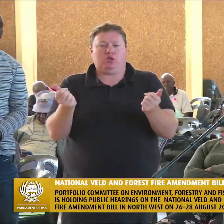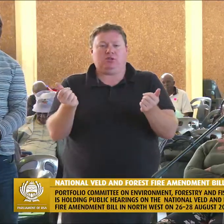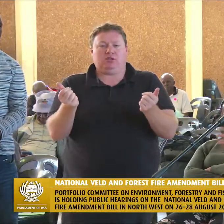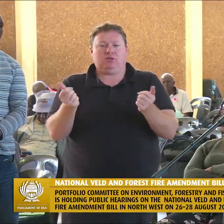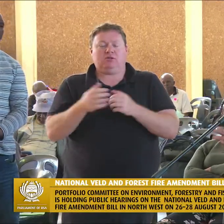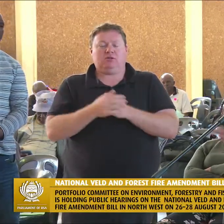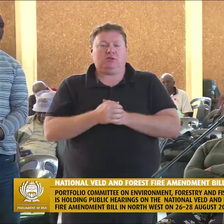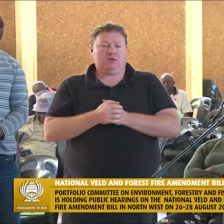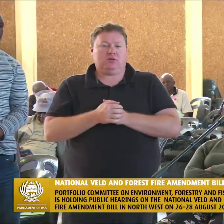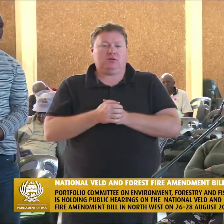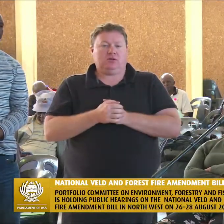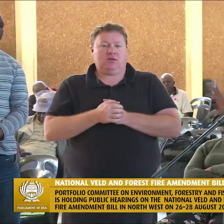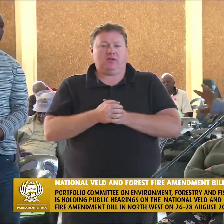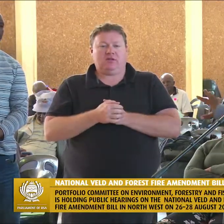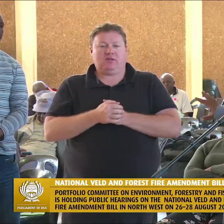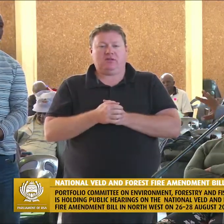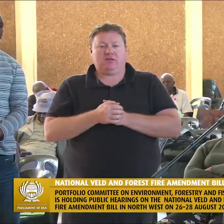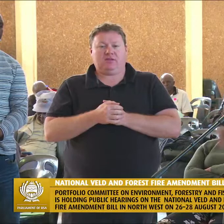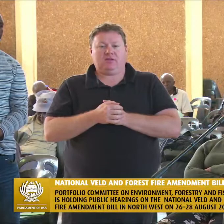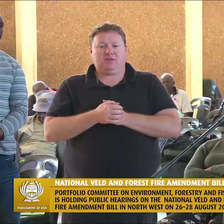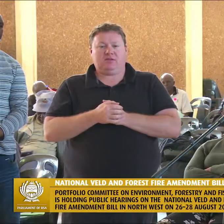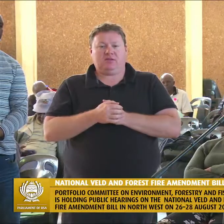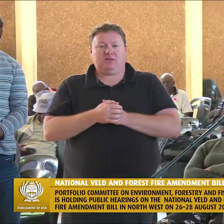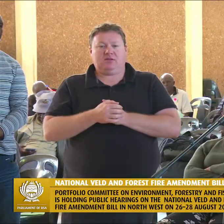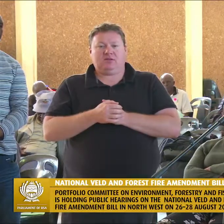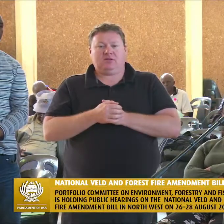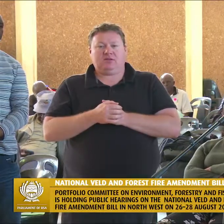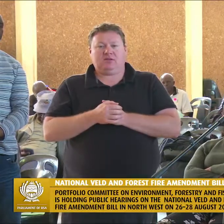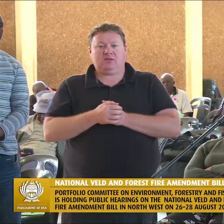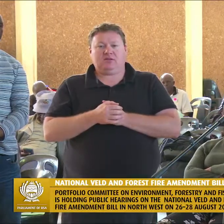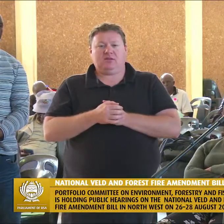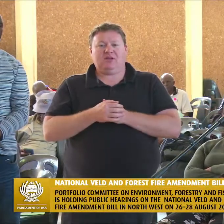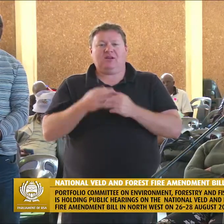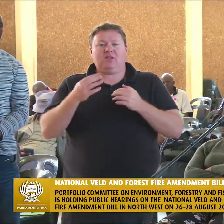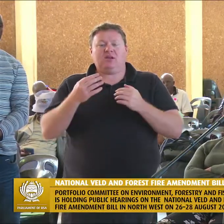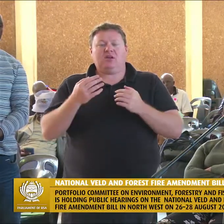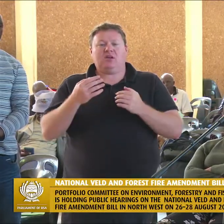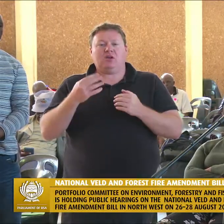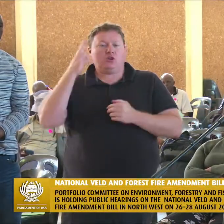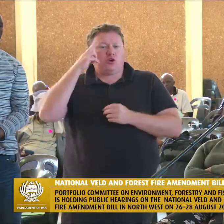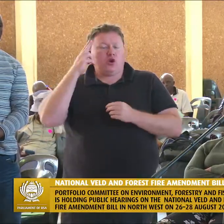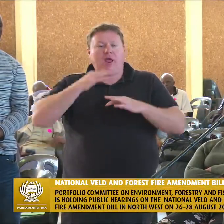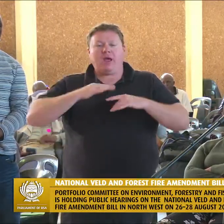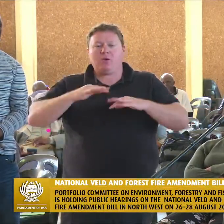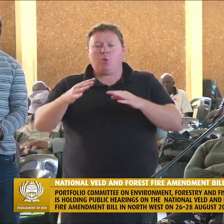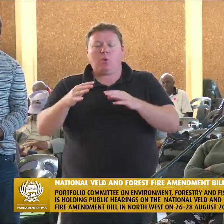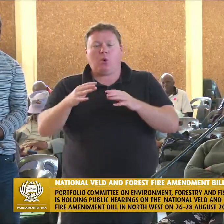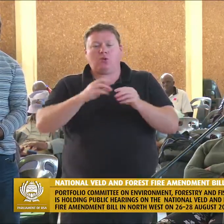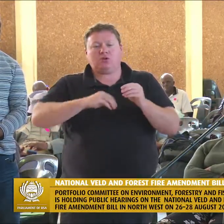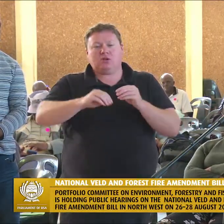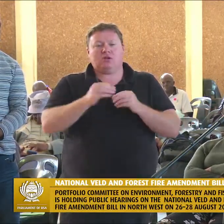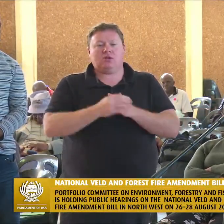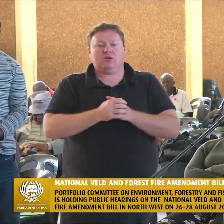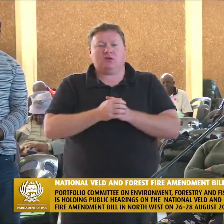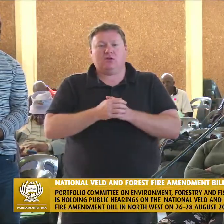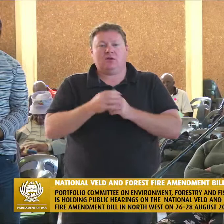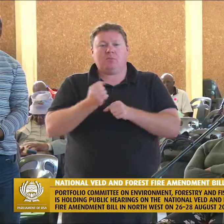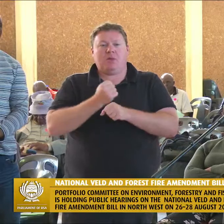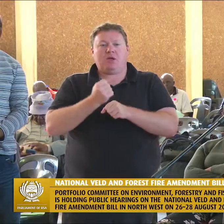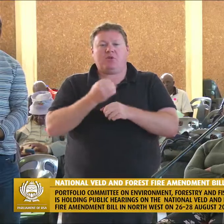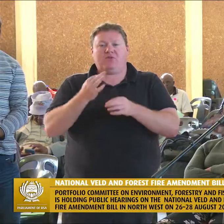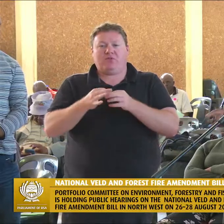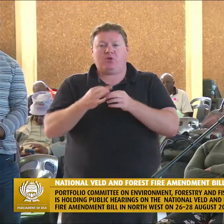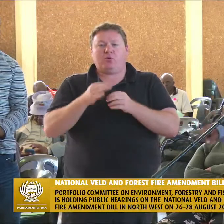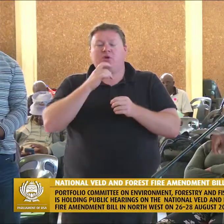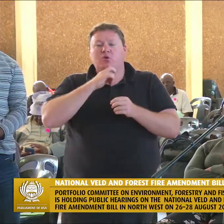that waste you know separate the solid waste take grey water use some of the water purified up to a state of being able to